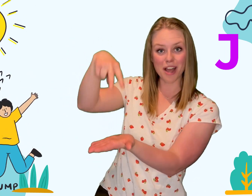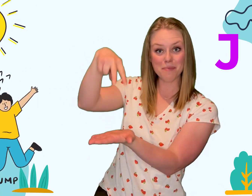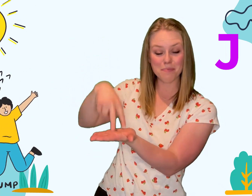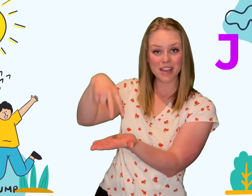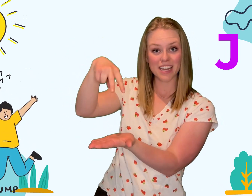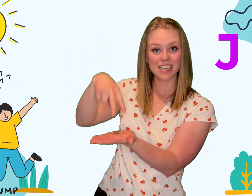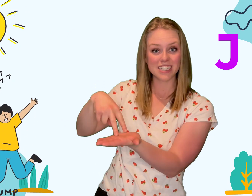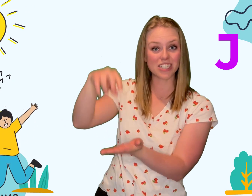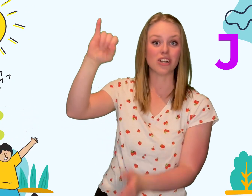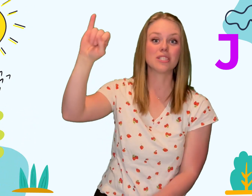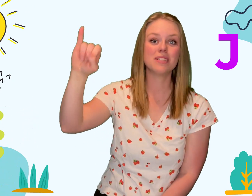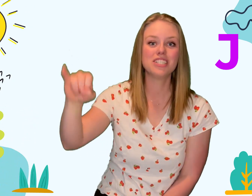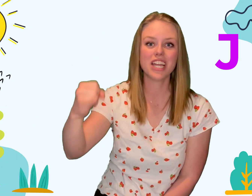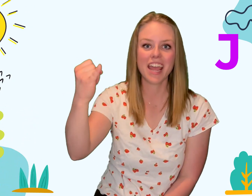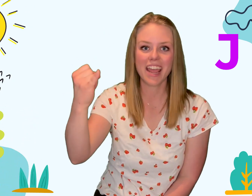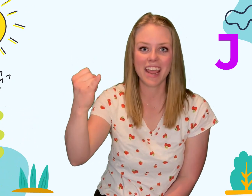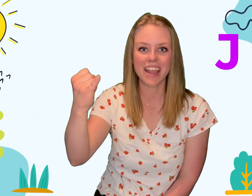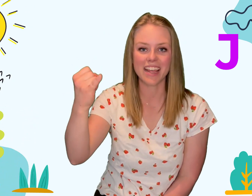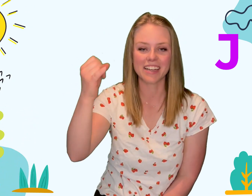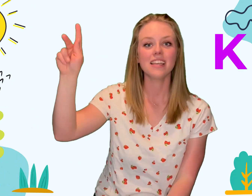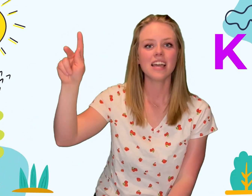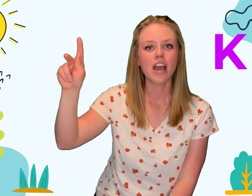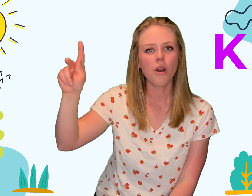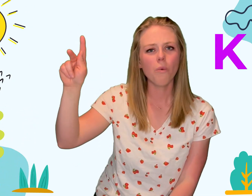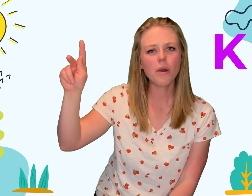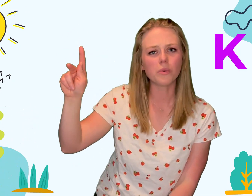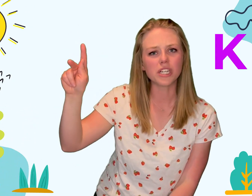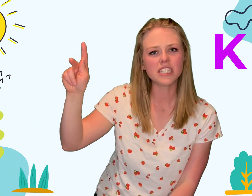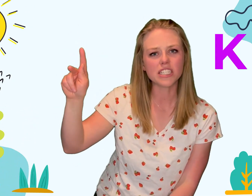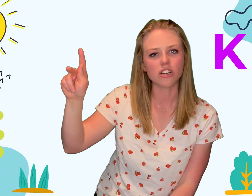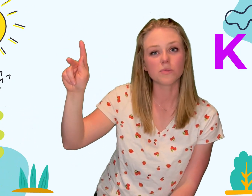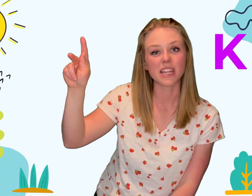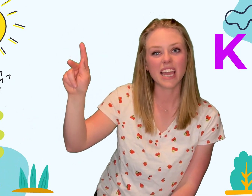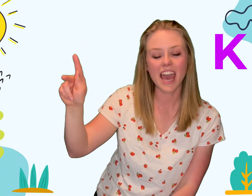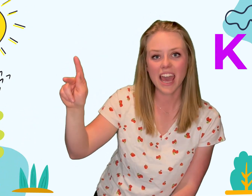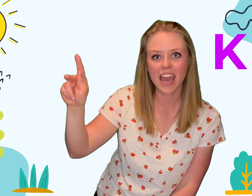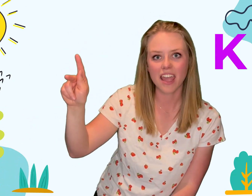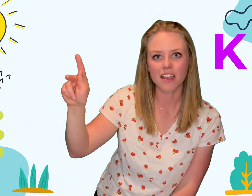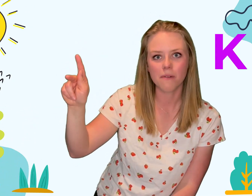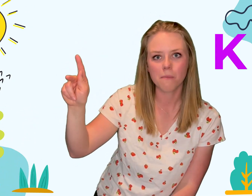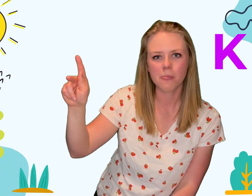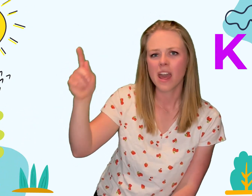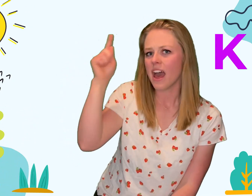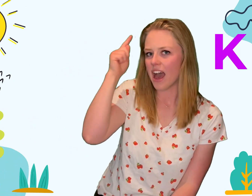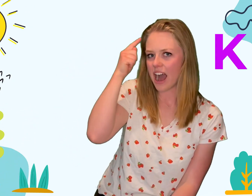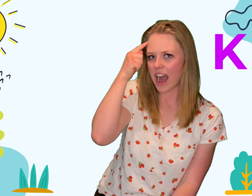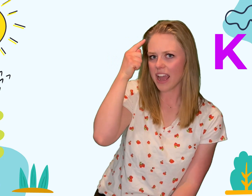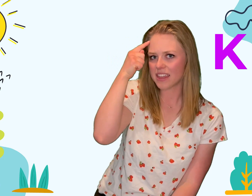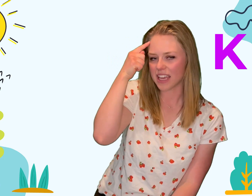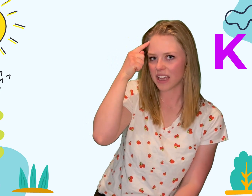Jump starts with J. What word starts with K? I think